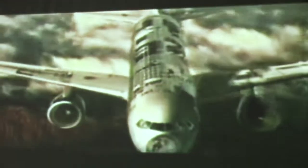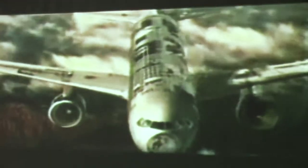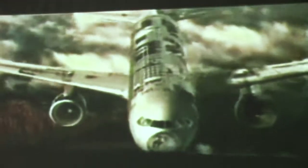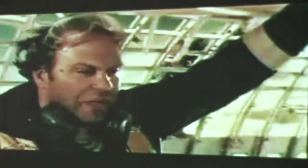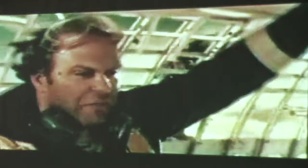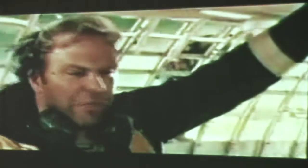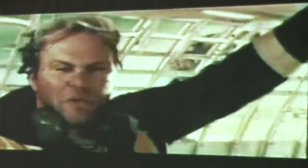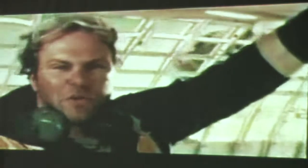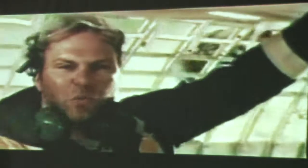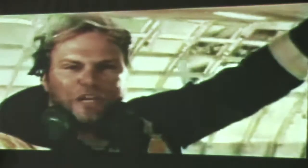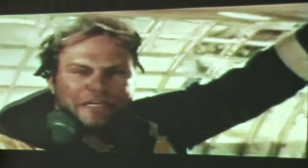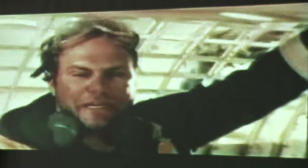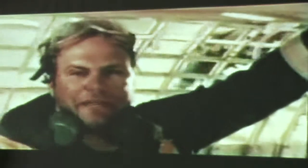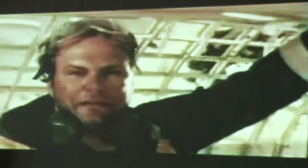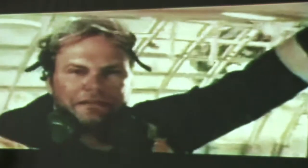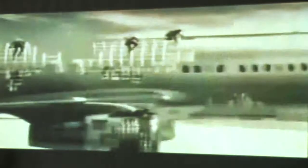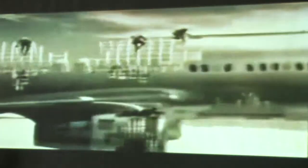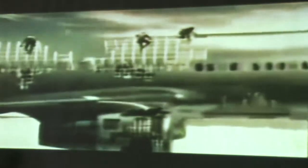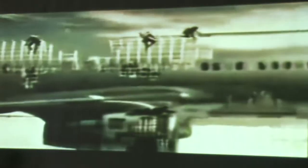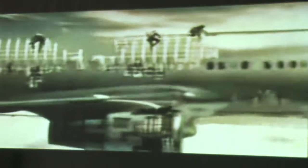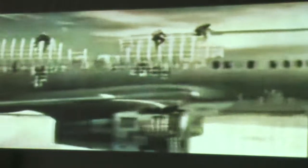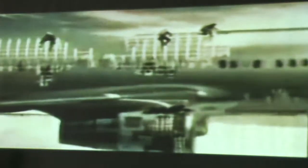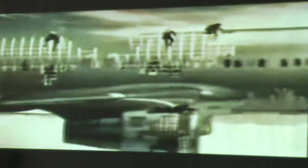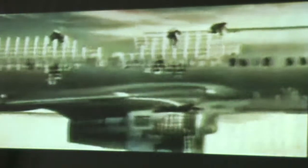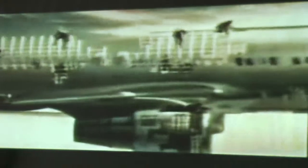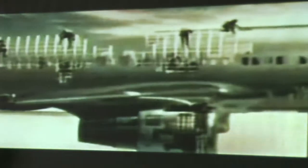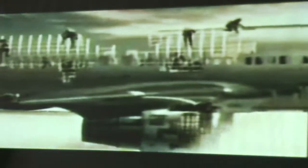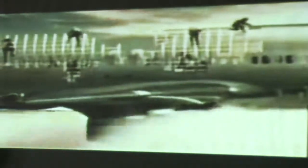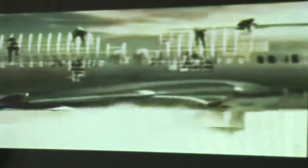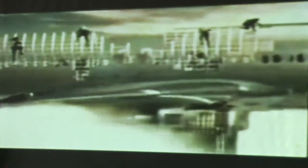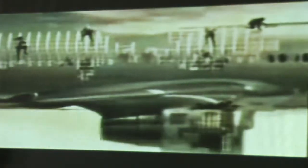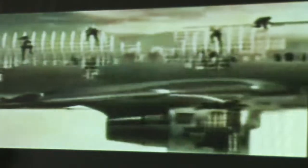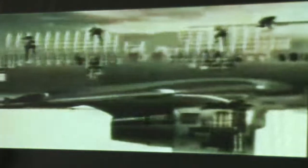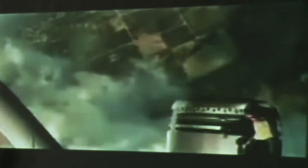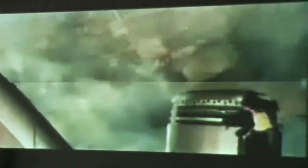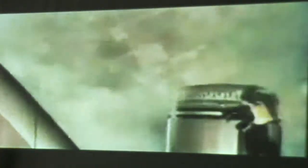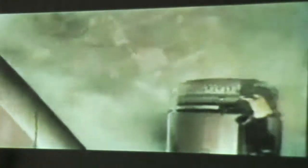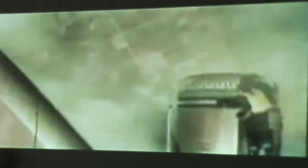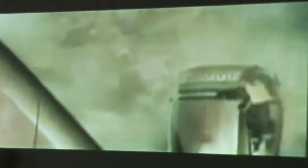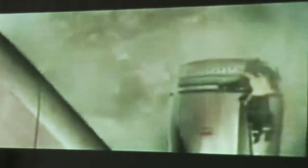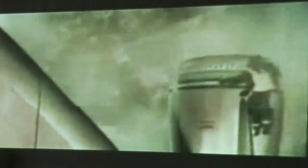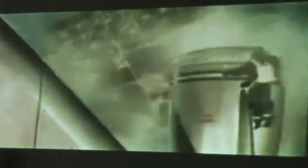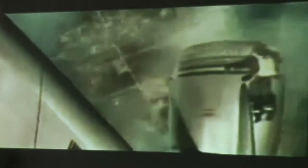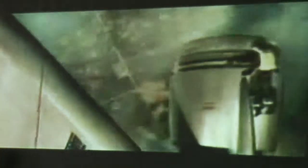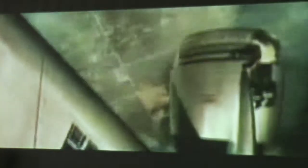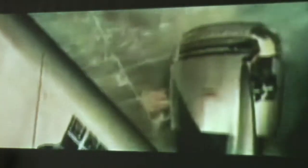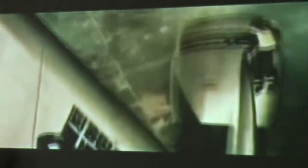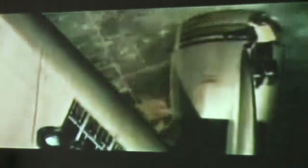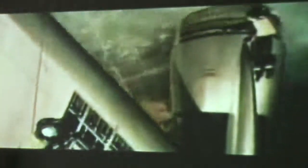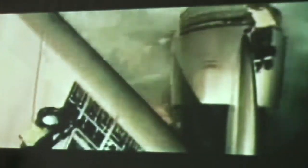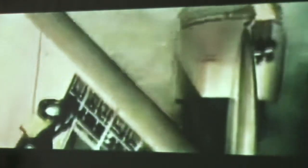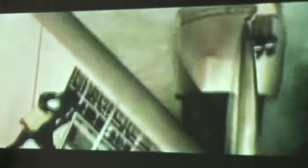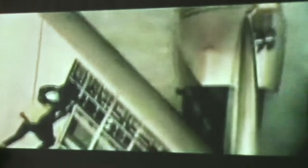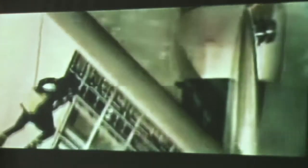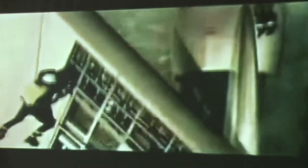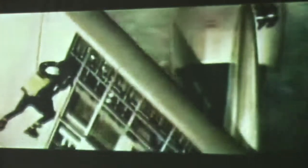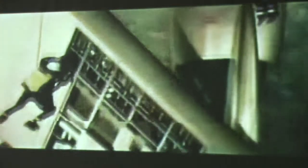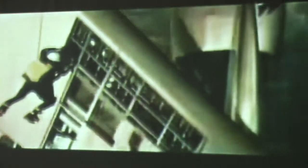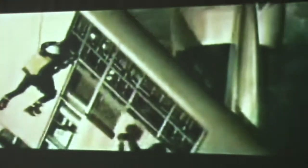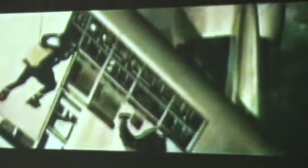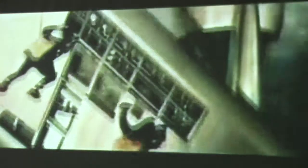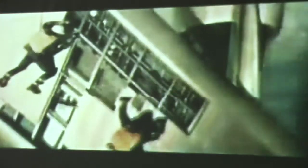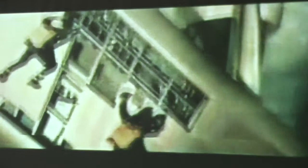I grew up wanting to be on a wing, wanting to be up this high. Sometimes the temperature up at altitude will reach 60